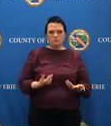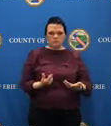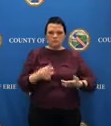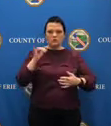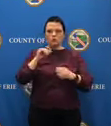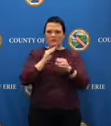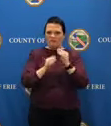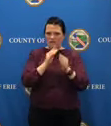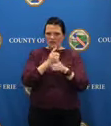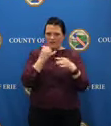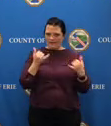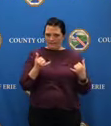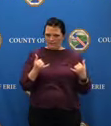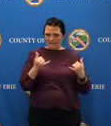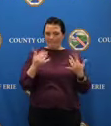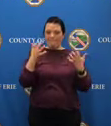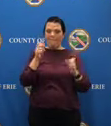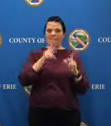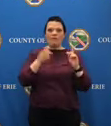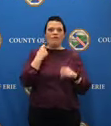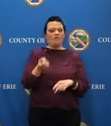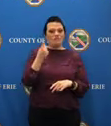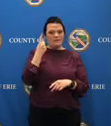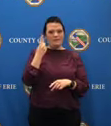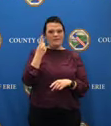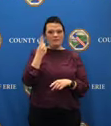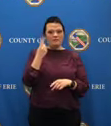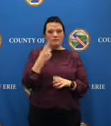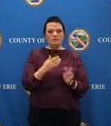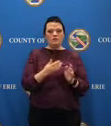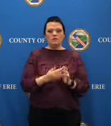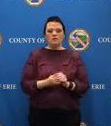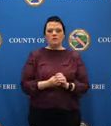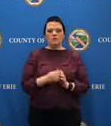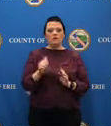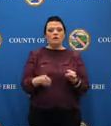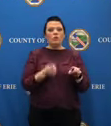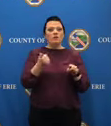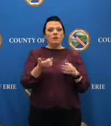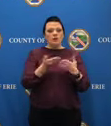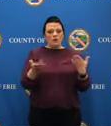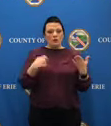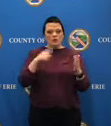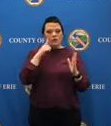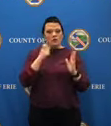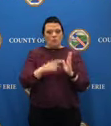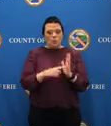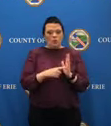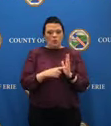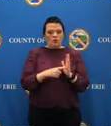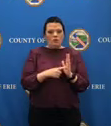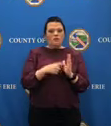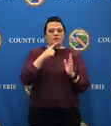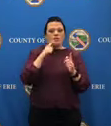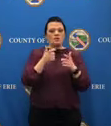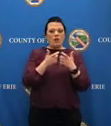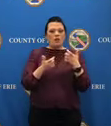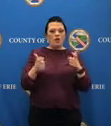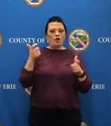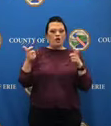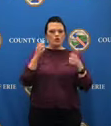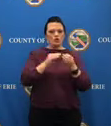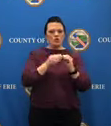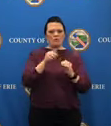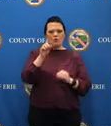being fixed right now, and I want people to understand that. Another thing we've had is we know that there is a larger number in